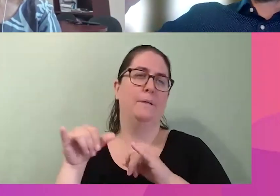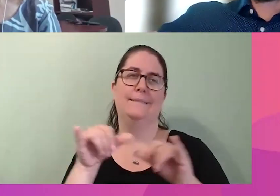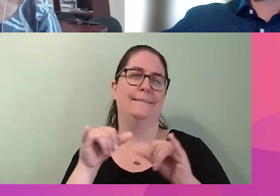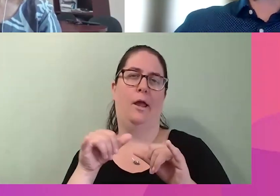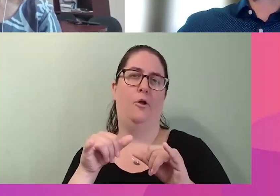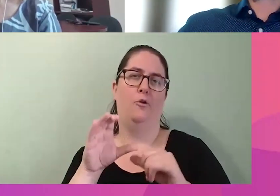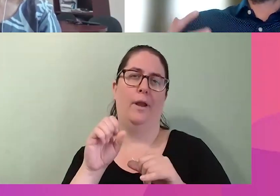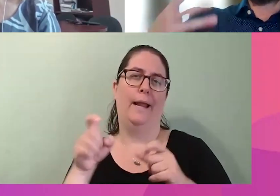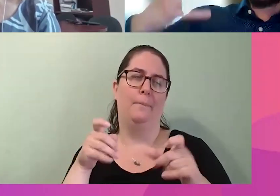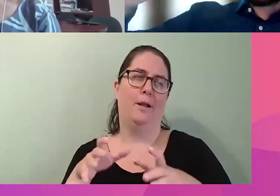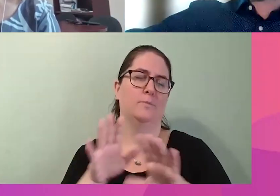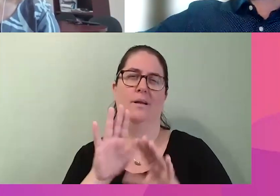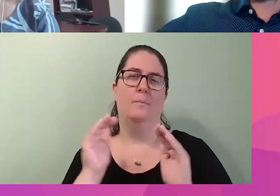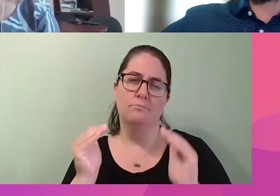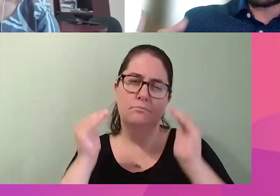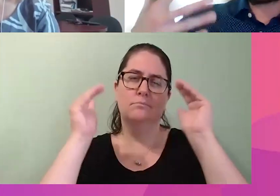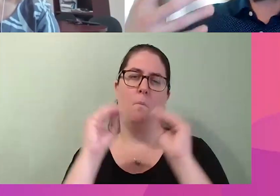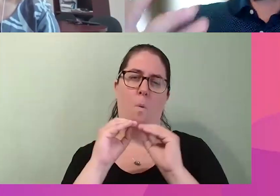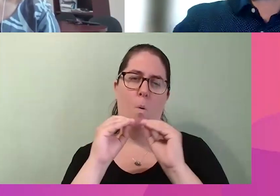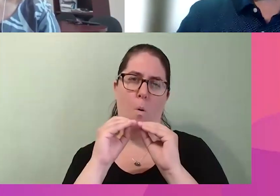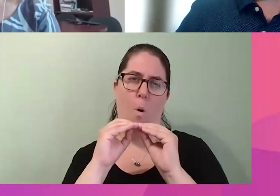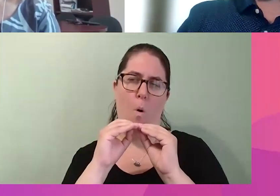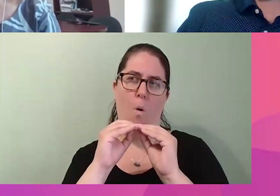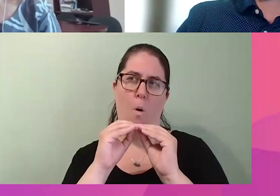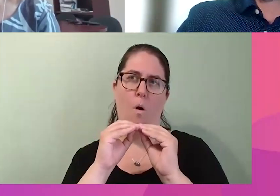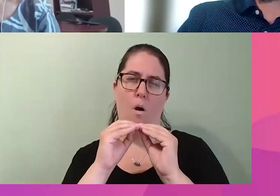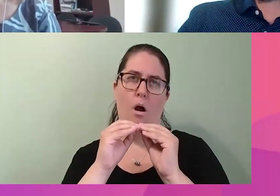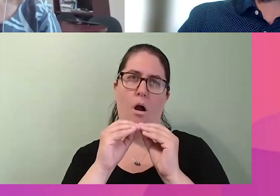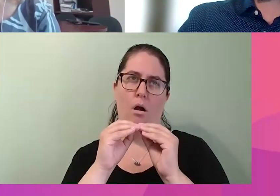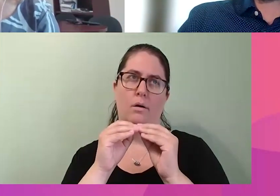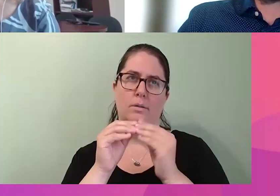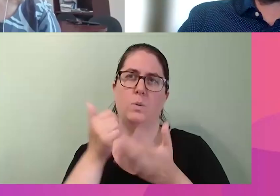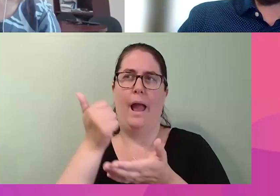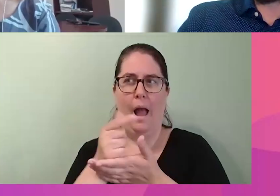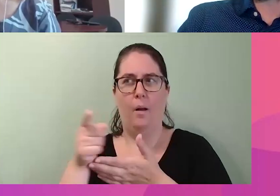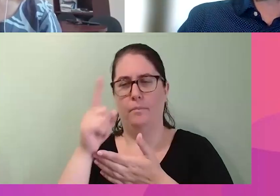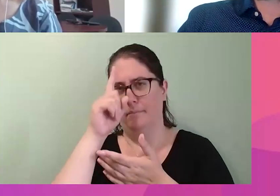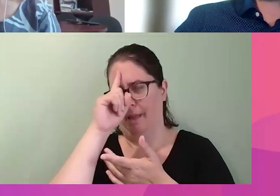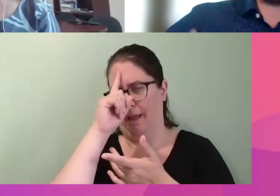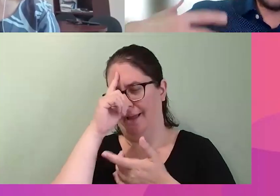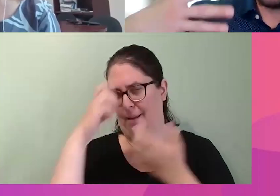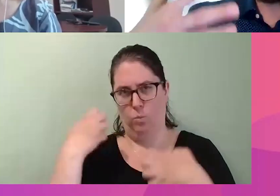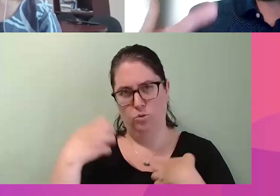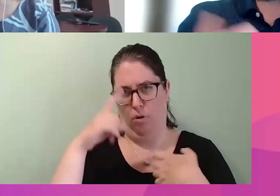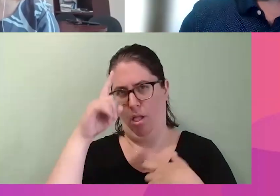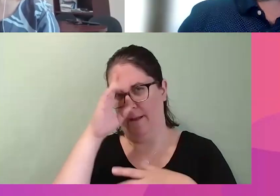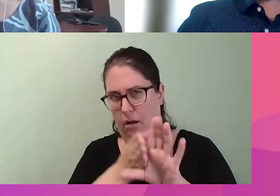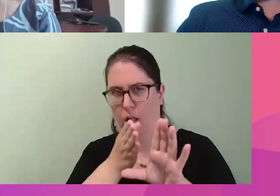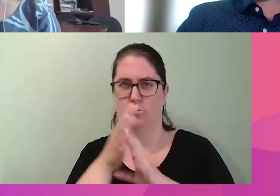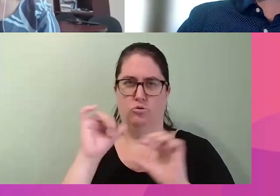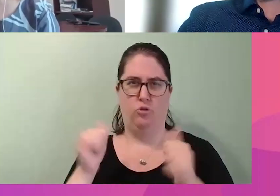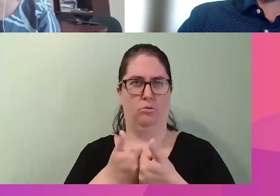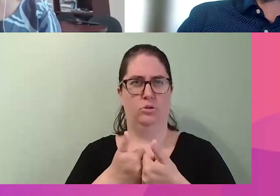management, but have a more kind of a greater capacity to help people work through some of these psycho-emotional challenges, and to